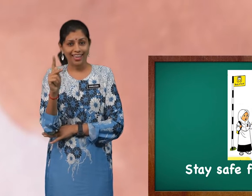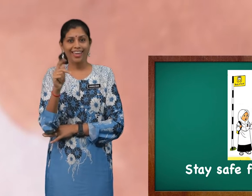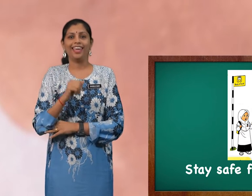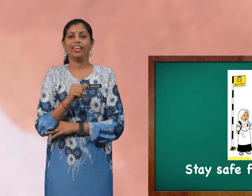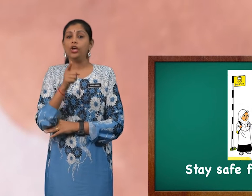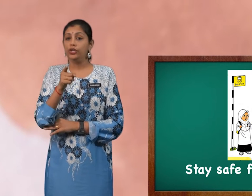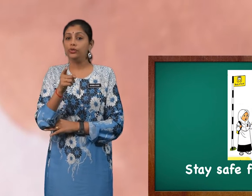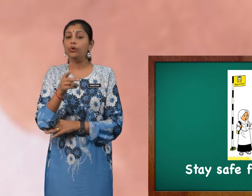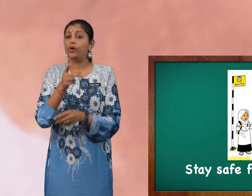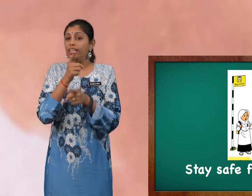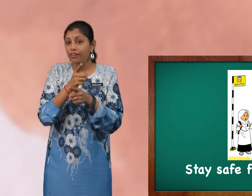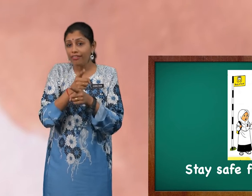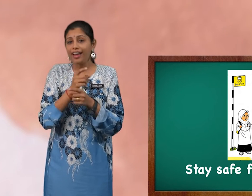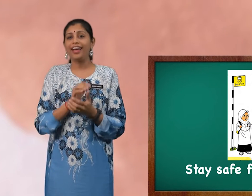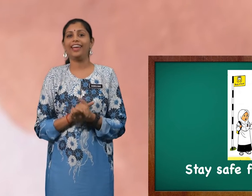Okay, you got it right.